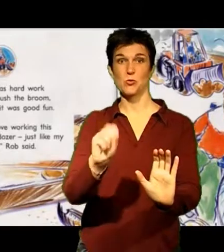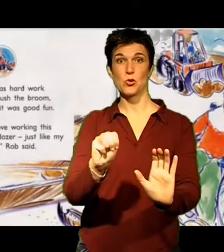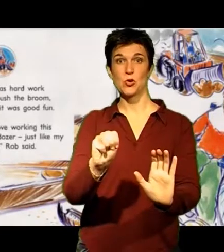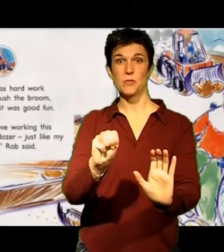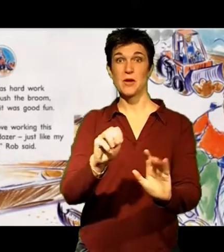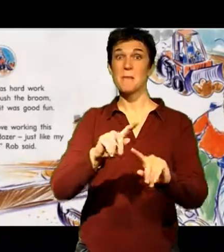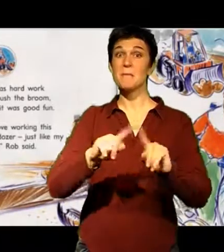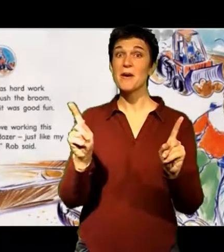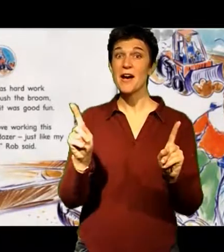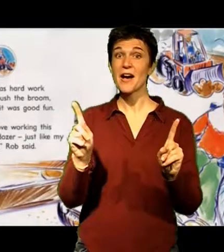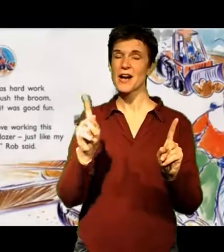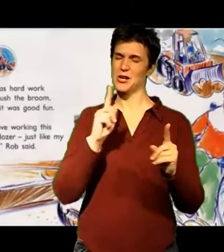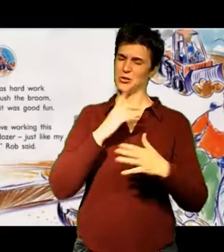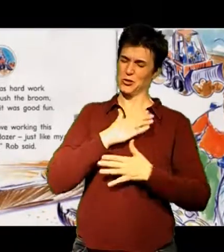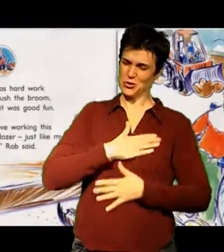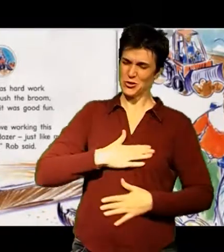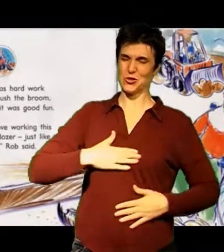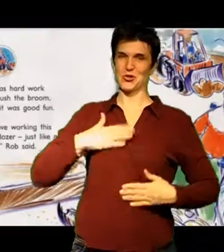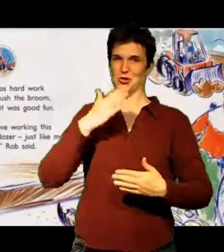But it was good fun.